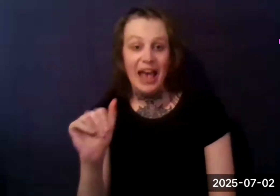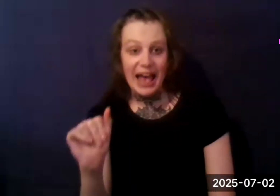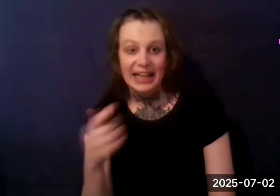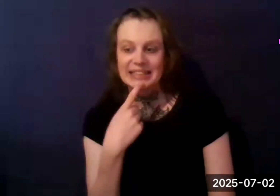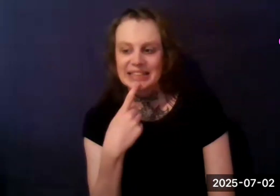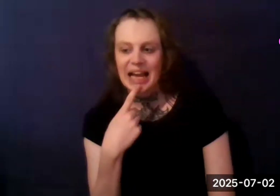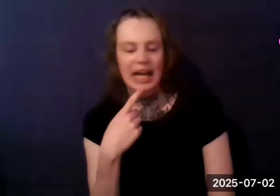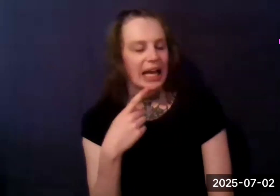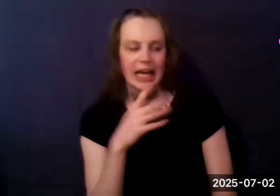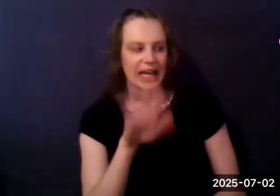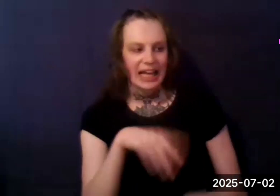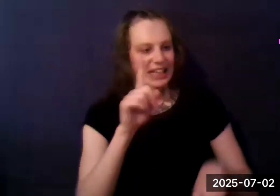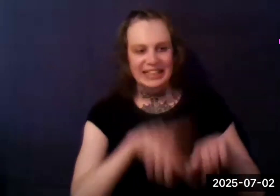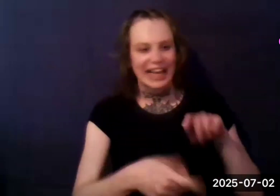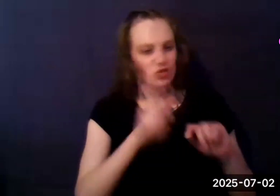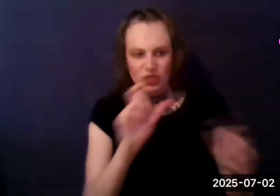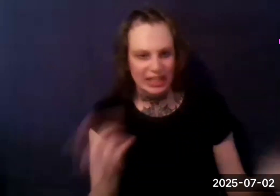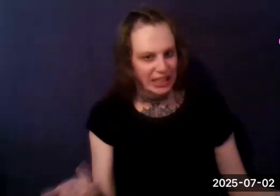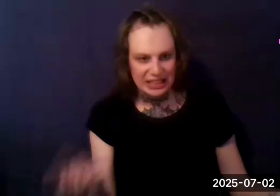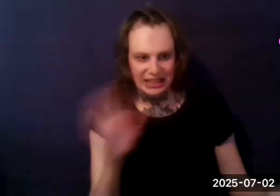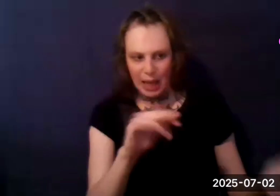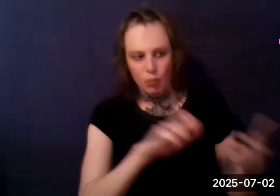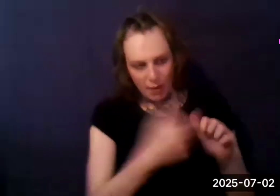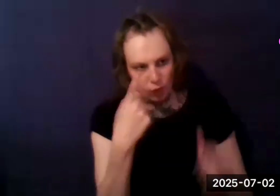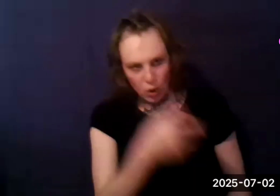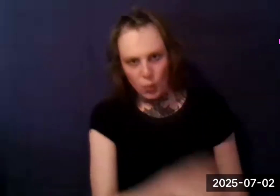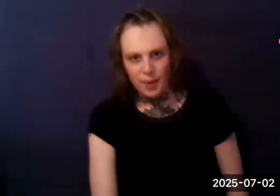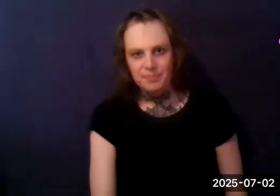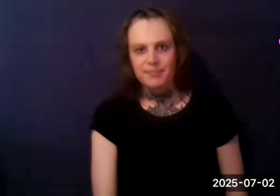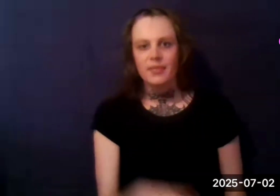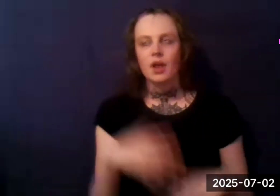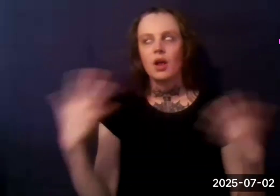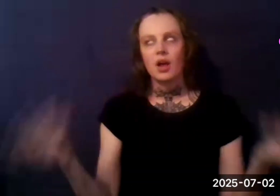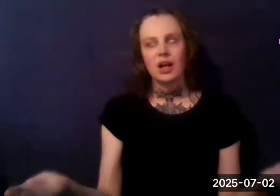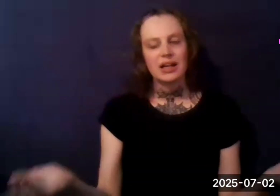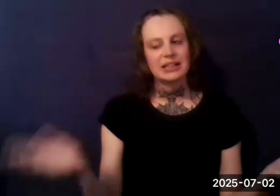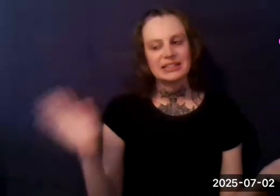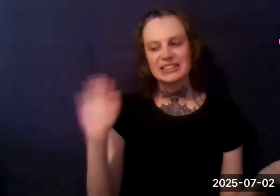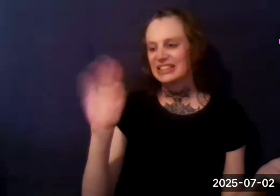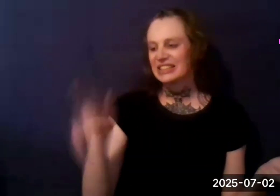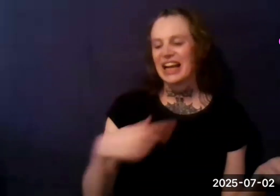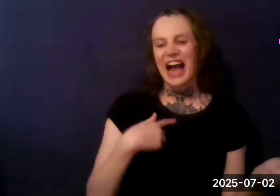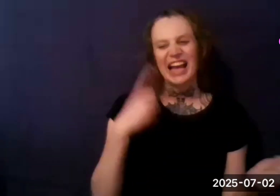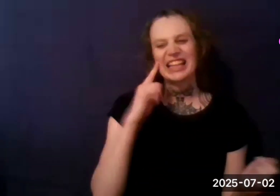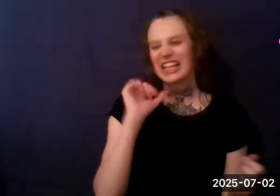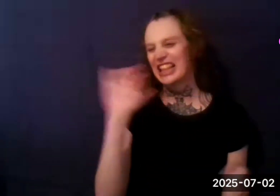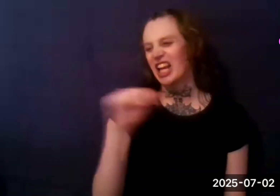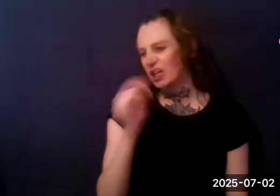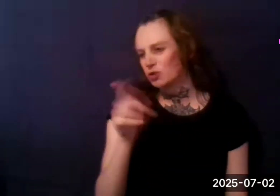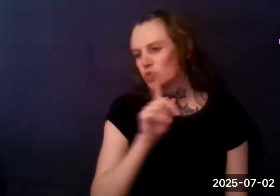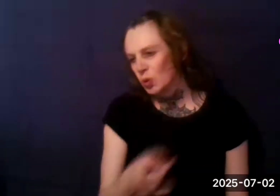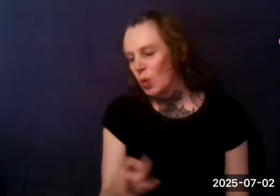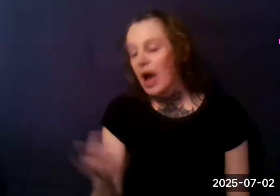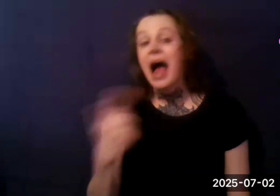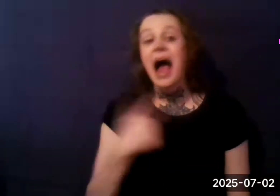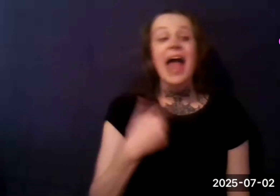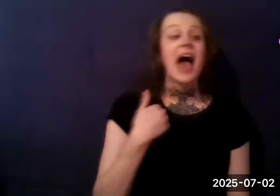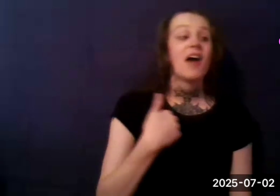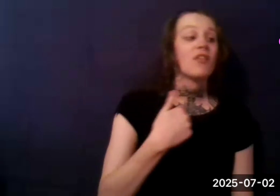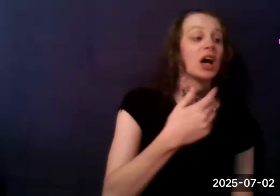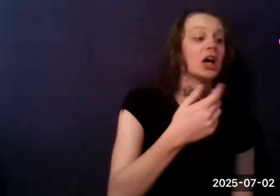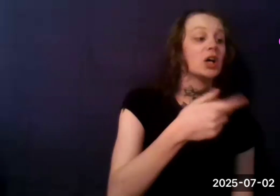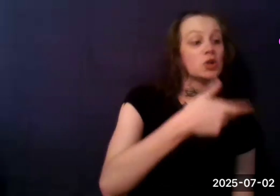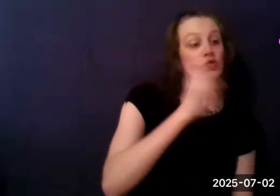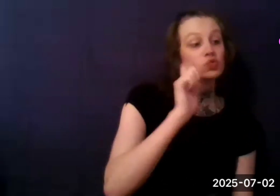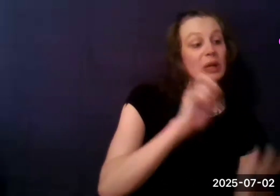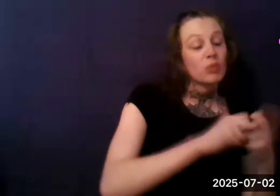was like, that sounds fake. And then I was like, you know what? I have a drinking problem. I don't have a drug problem. Like, I don't belong here. And did I go to AA?